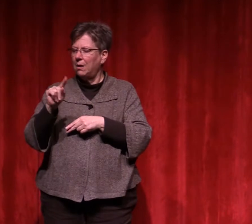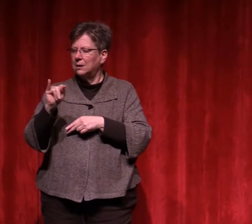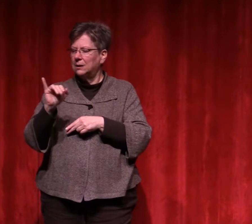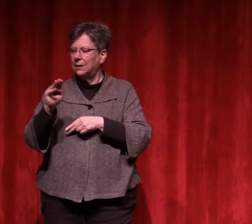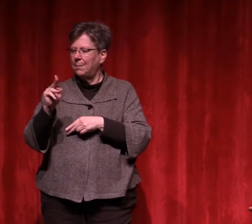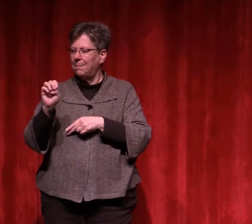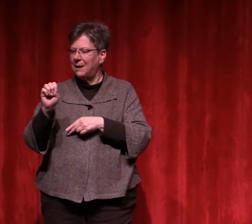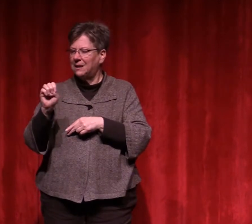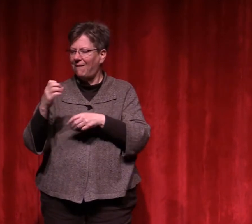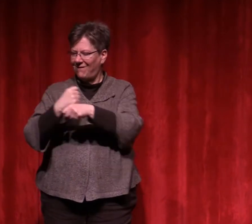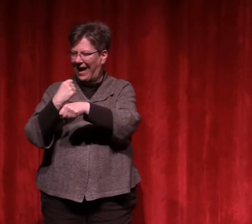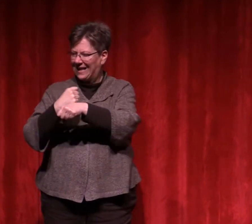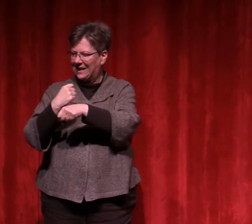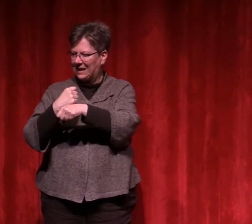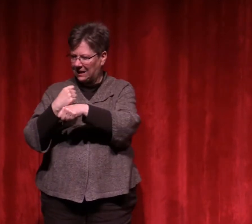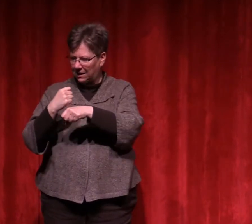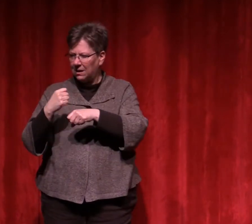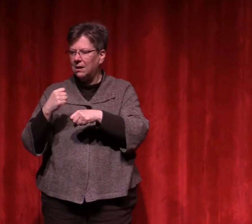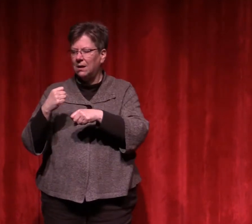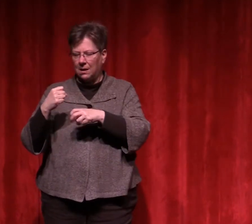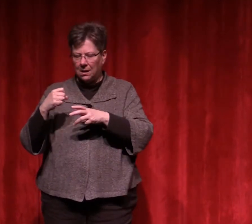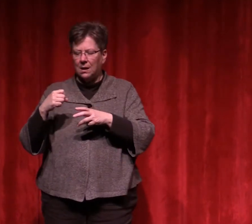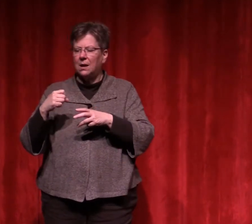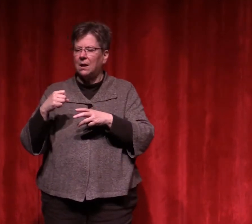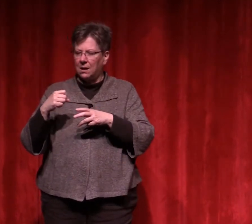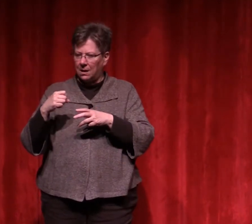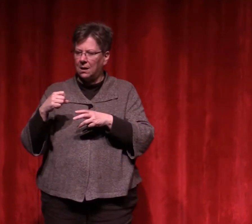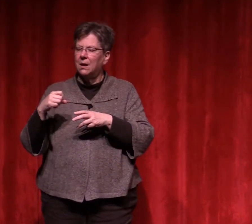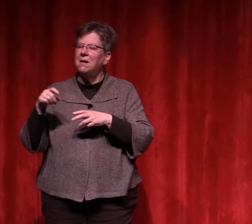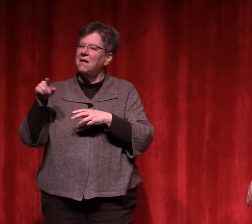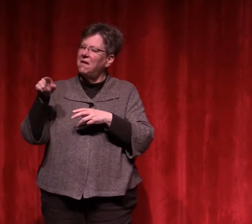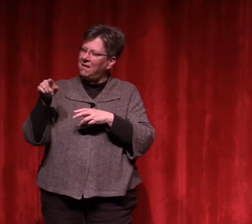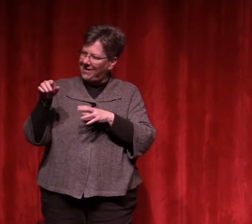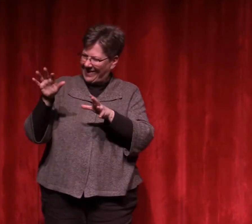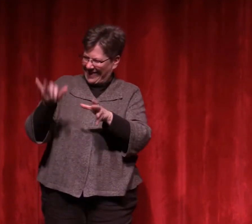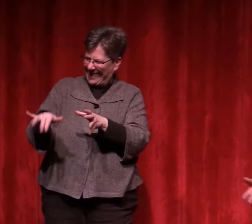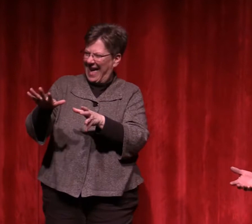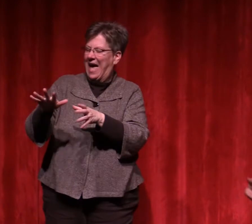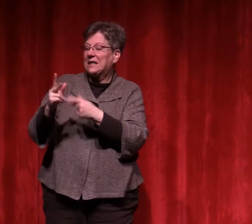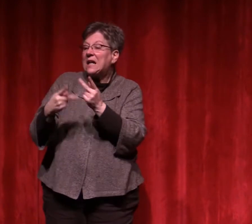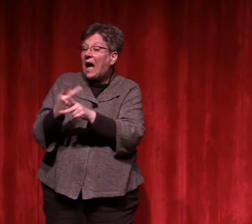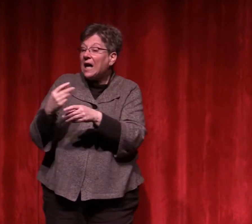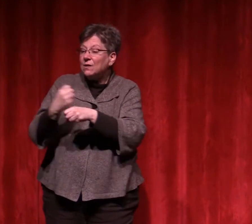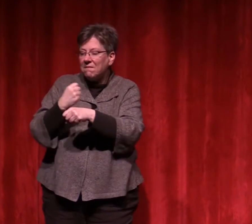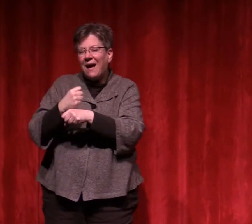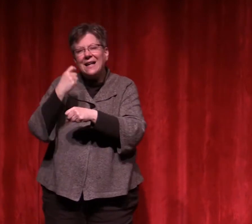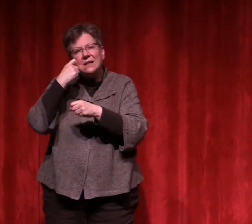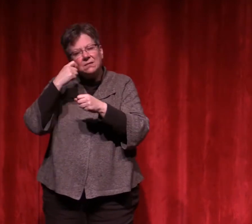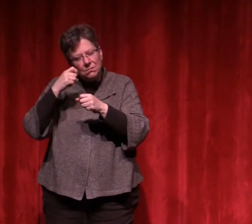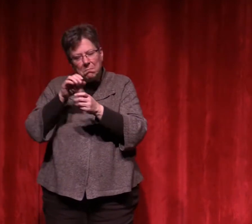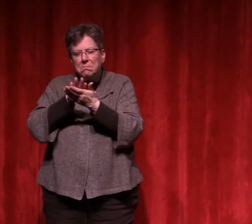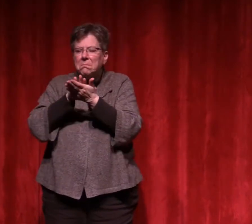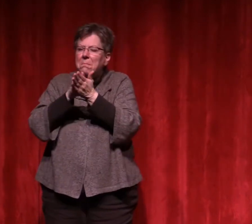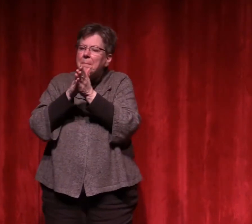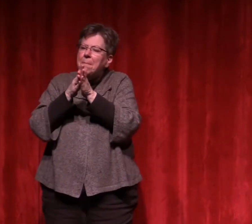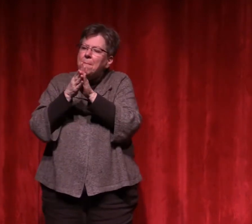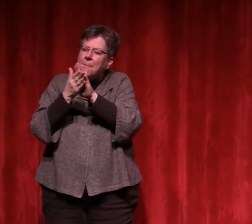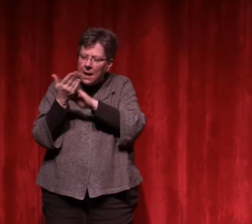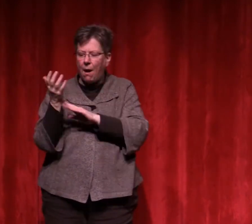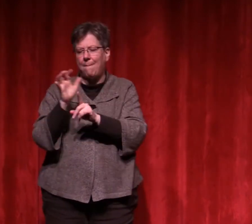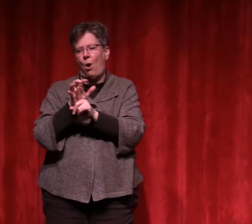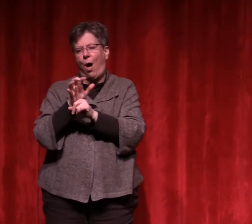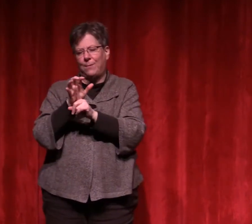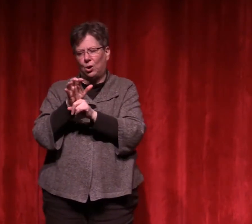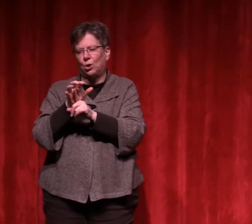and Pride Fighting Championships out of Japan started coming into popularity at that time, the